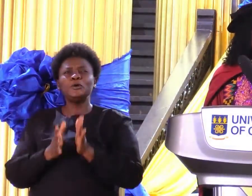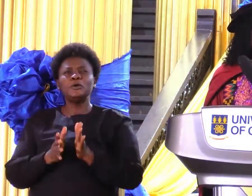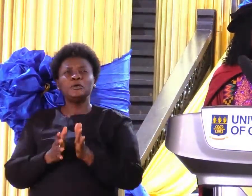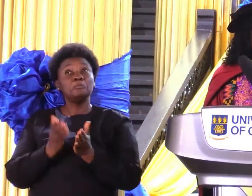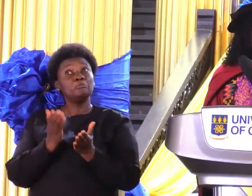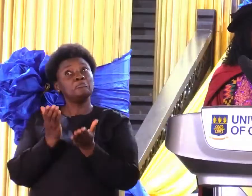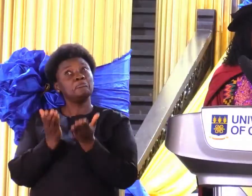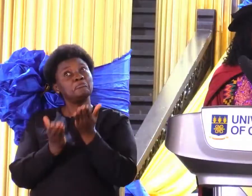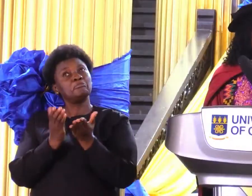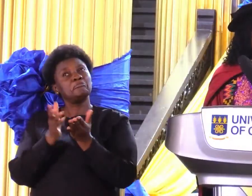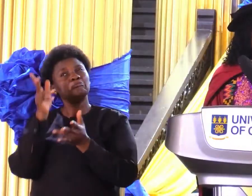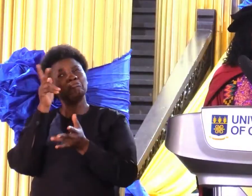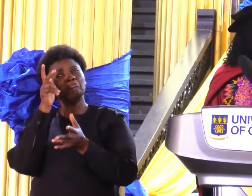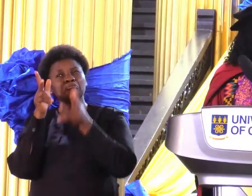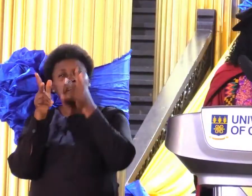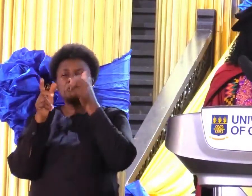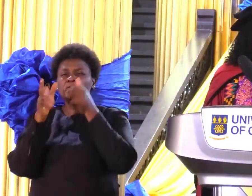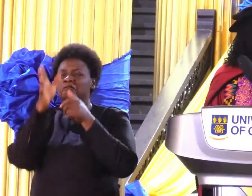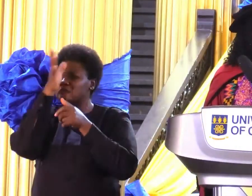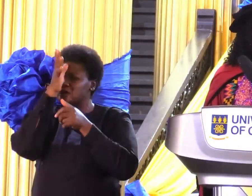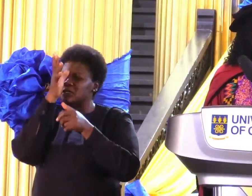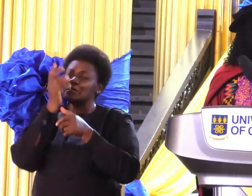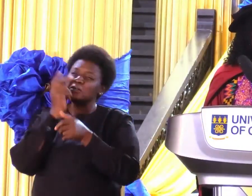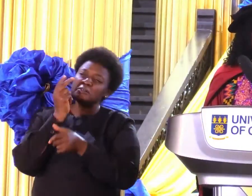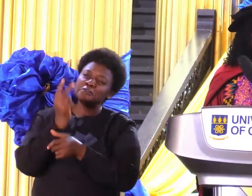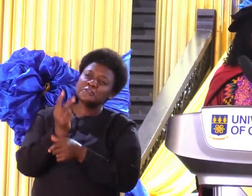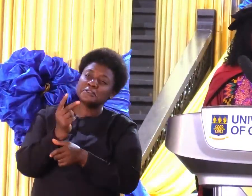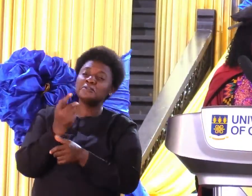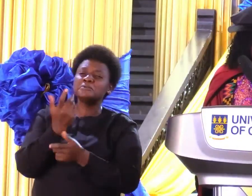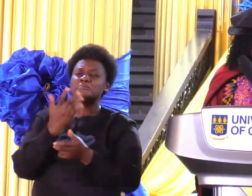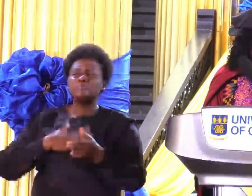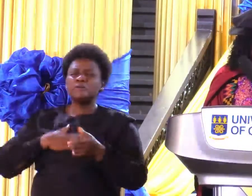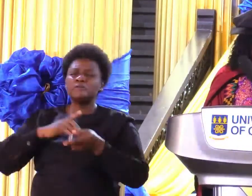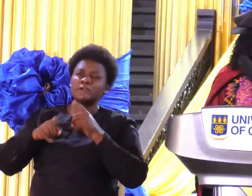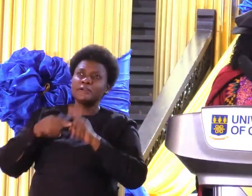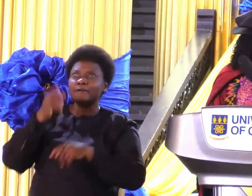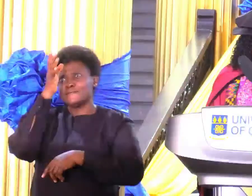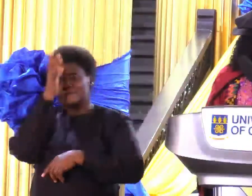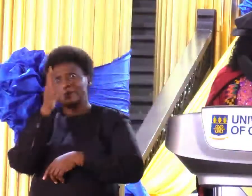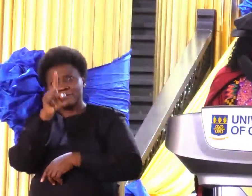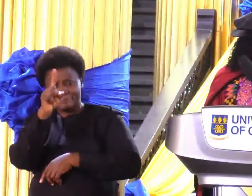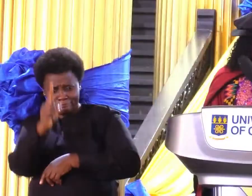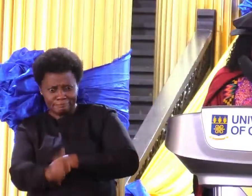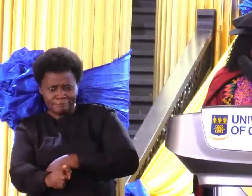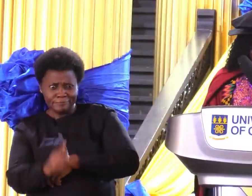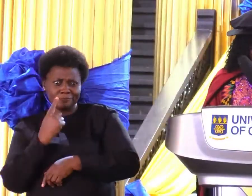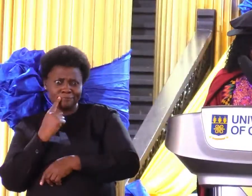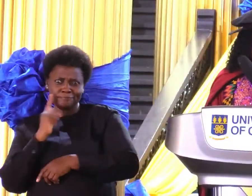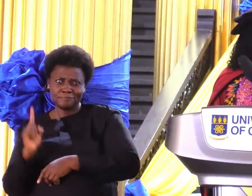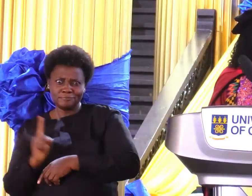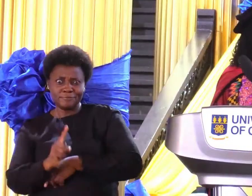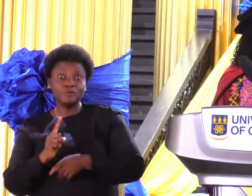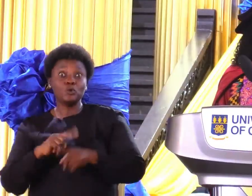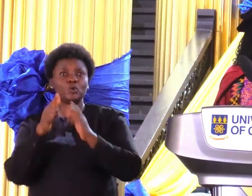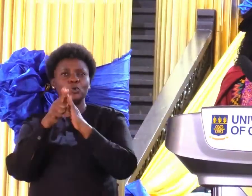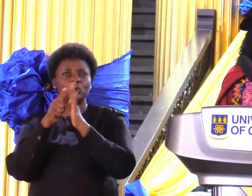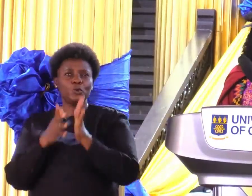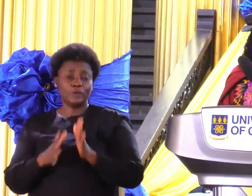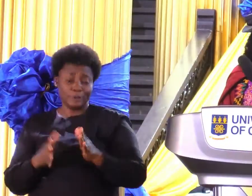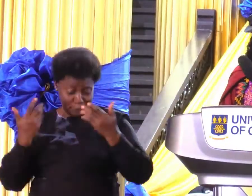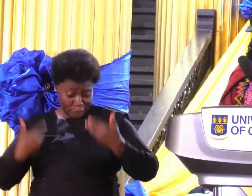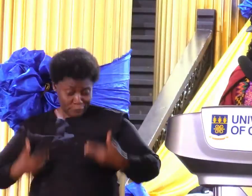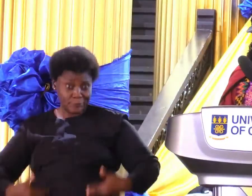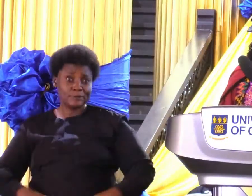from her about the father and seeing her father, probably inspired that. However, when I went to St. Louis Secondary